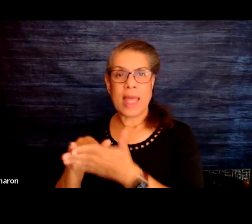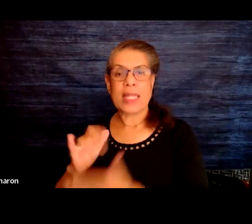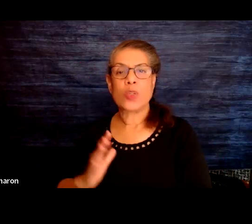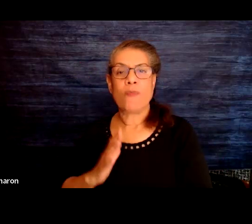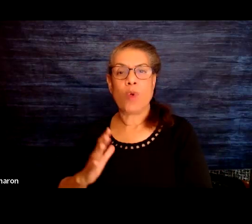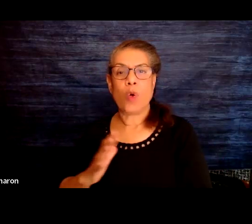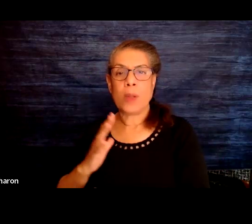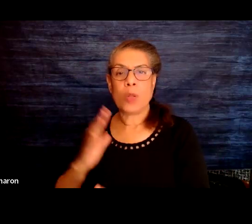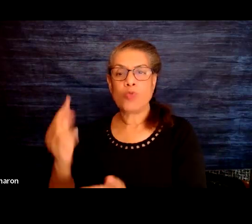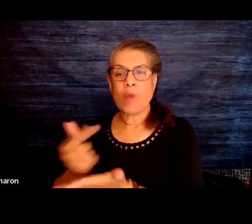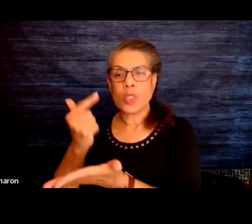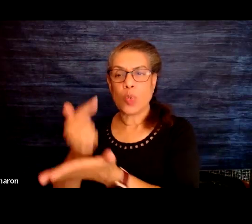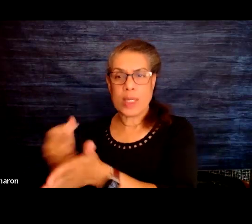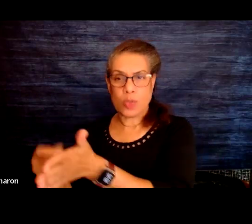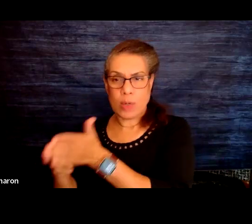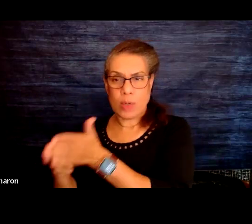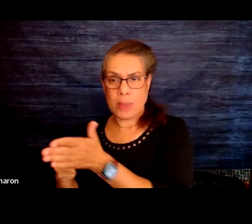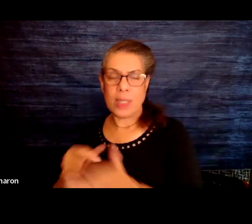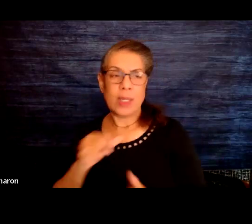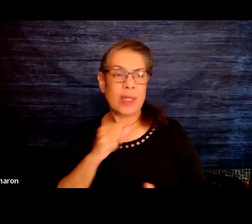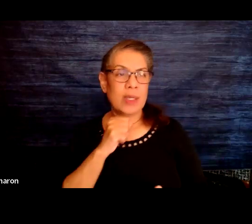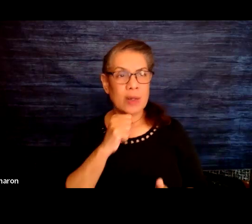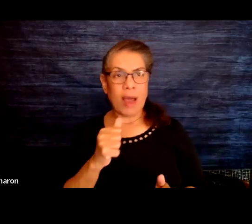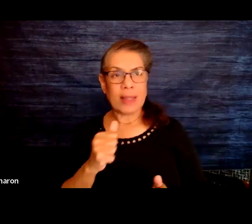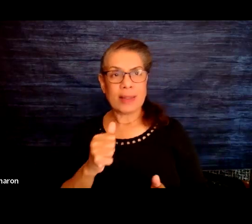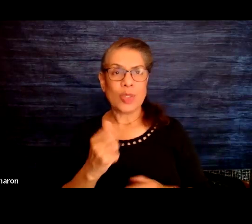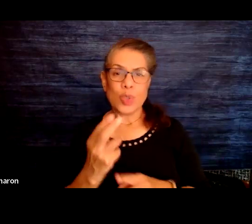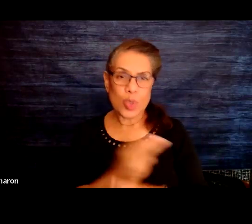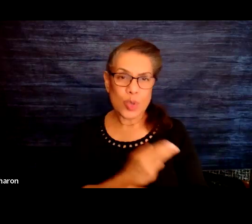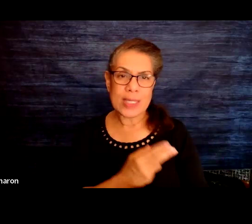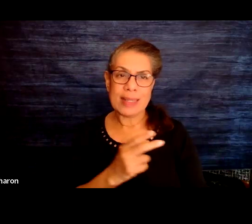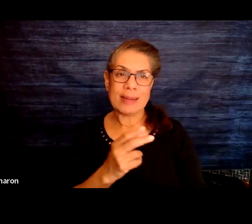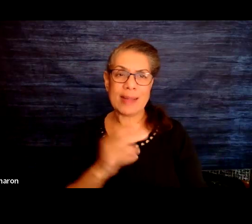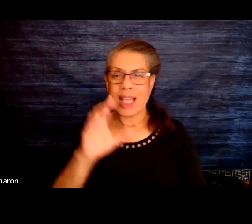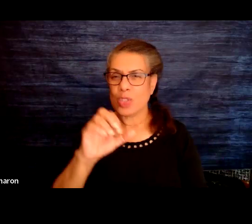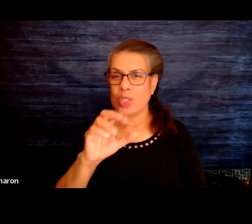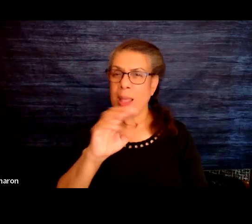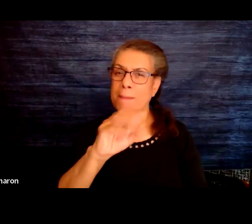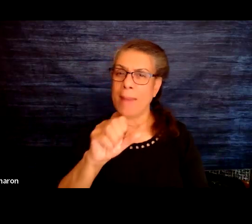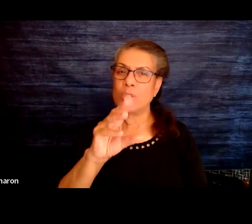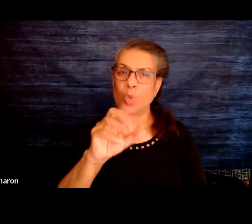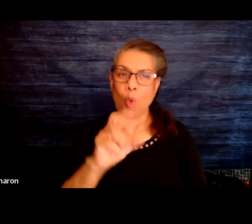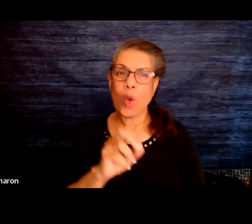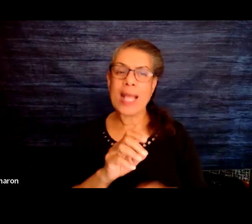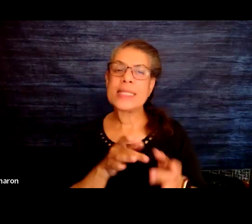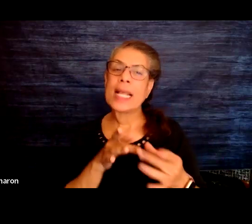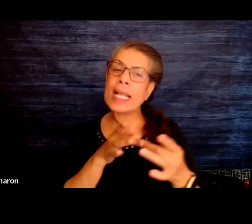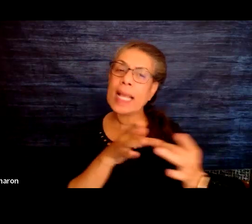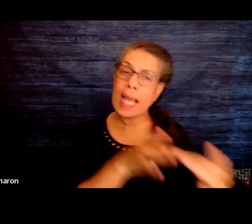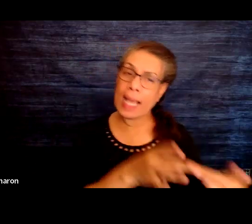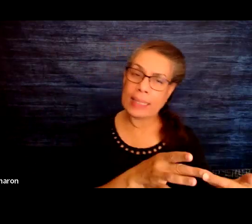graduation requirement, which is different than using it just as sort of a guide. So we're kind of in dialogue with the state right now on